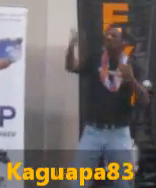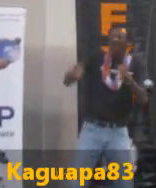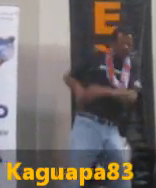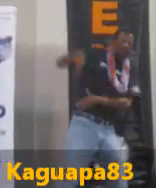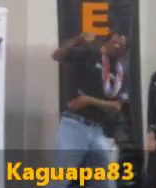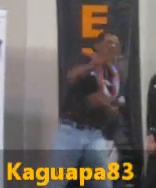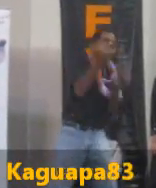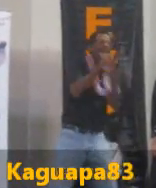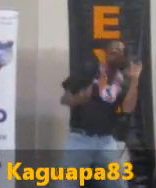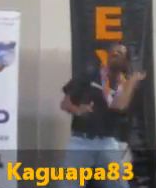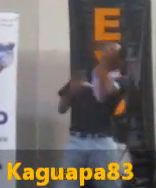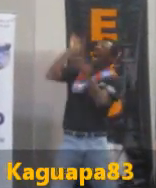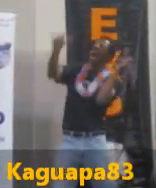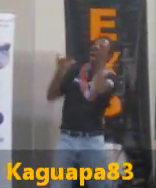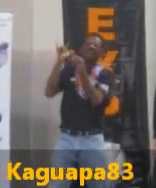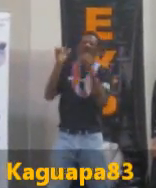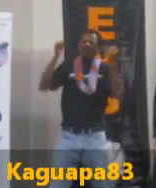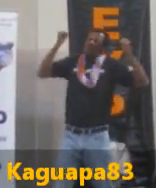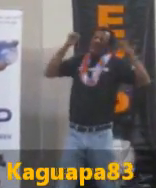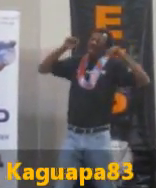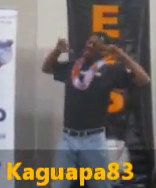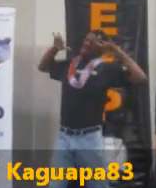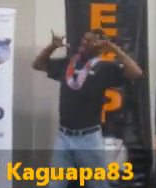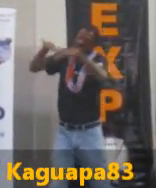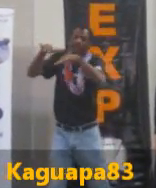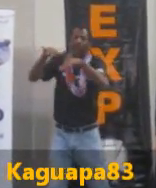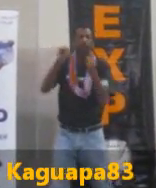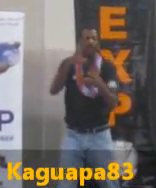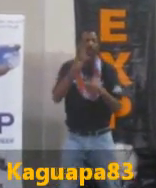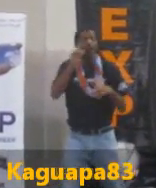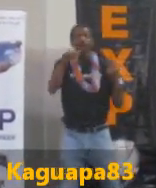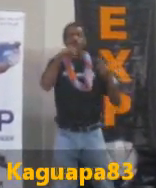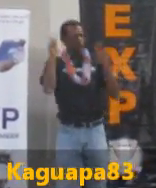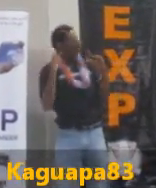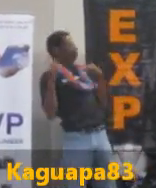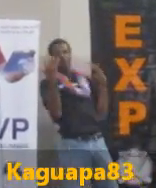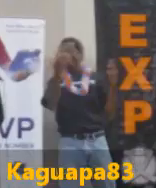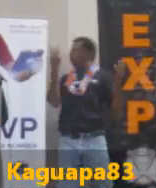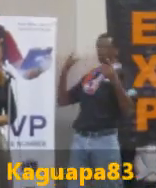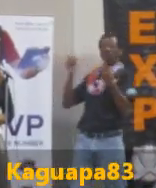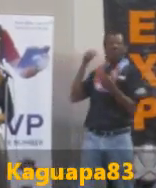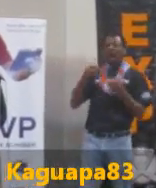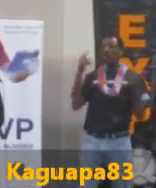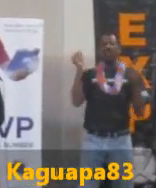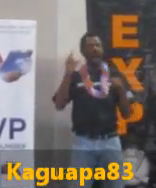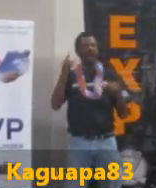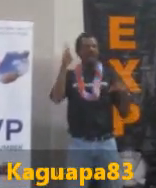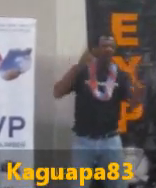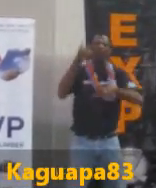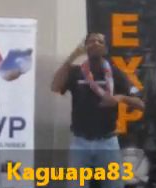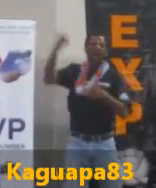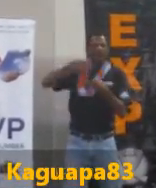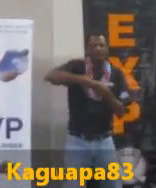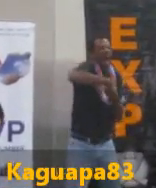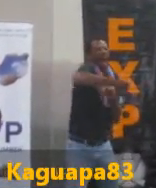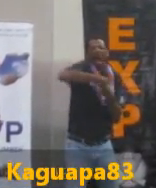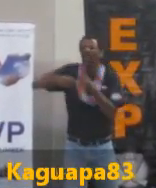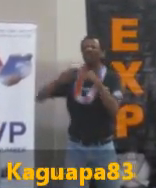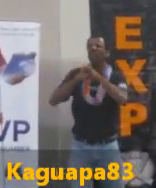That's right now, so please invest in the film to help us out so we can have hearing people to say, whoa, what are all these deaf people